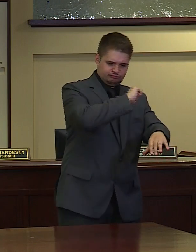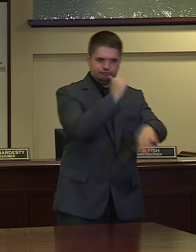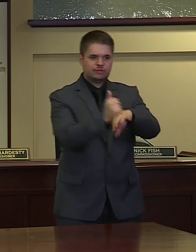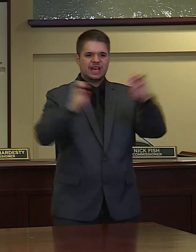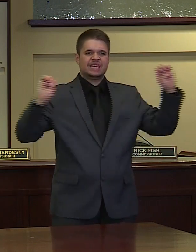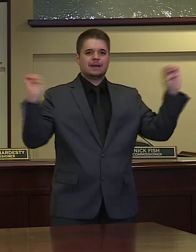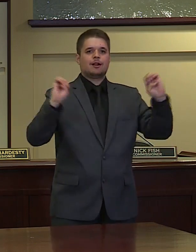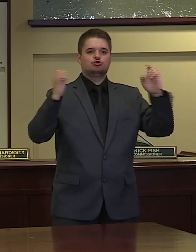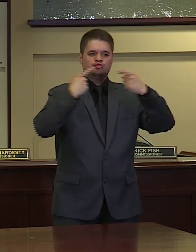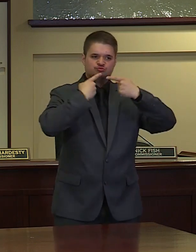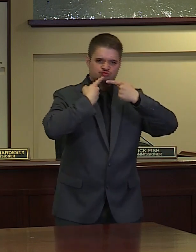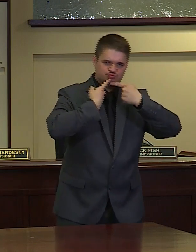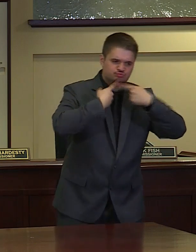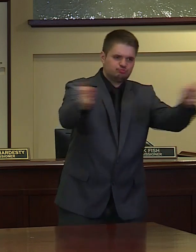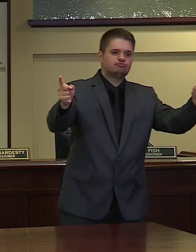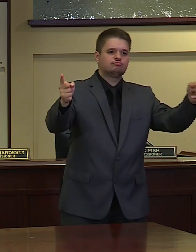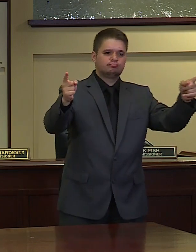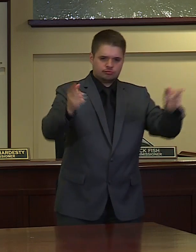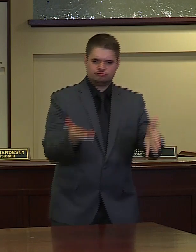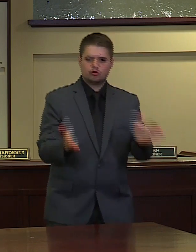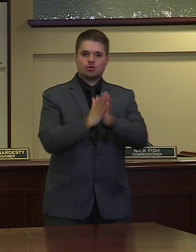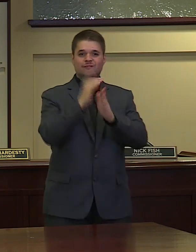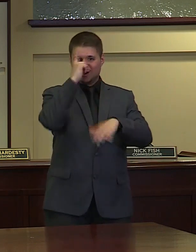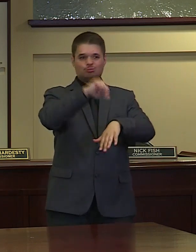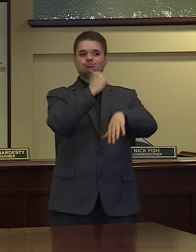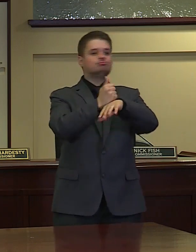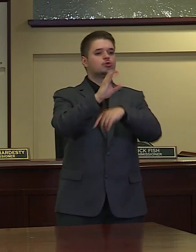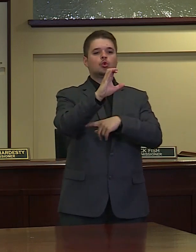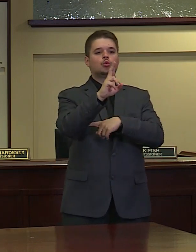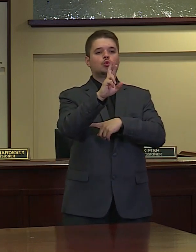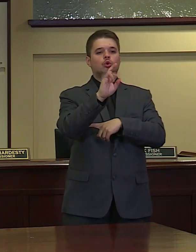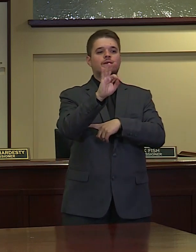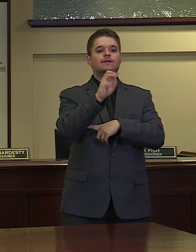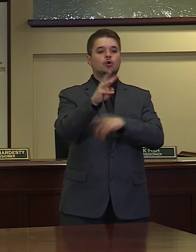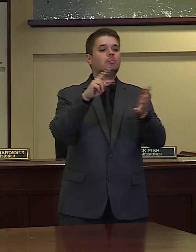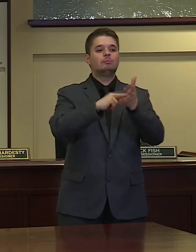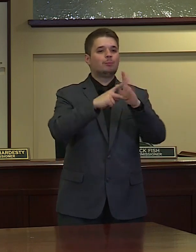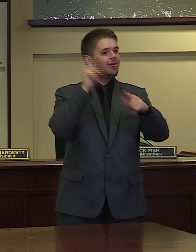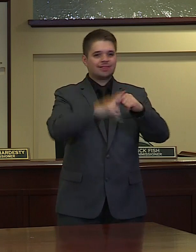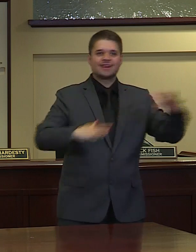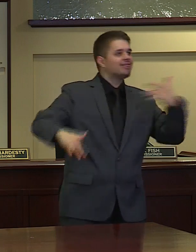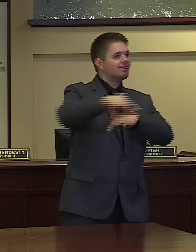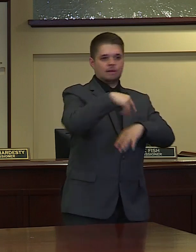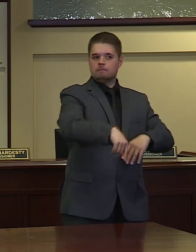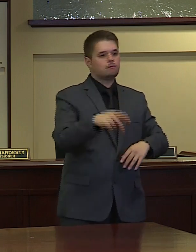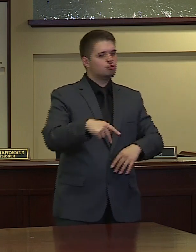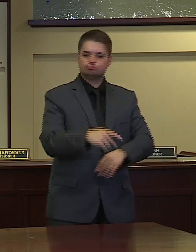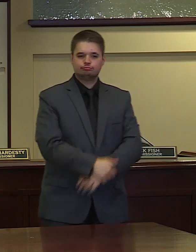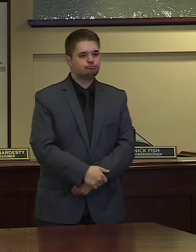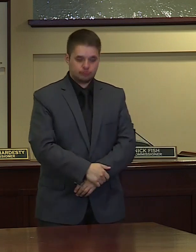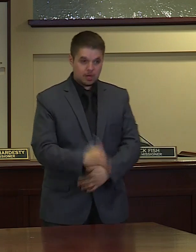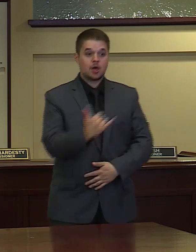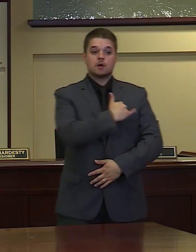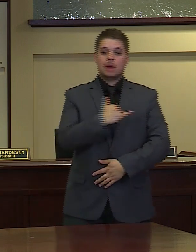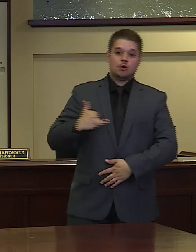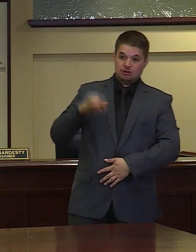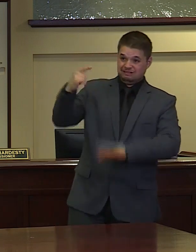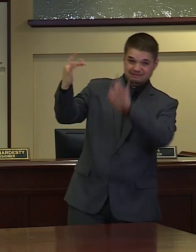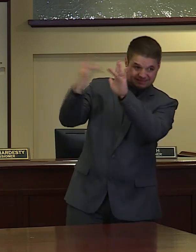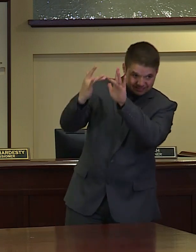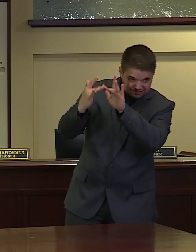curfew request. I hear Mayor Wheeler's in the air. We're communicating with him while he's traveling